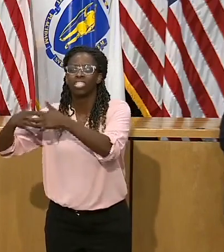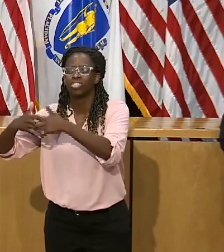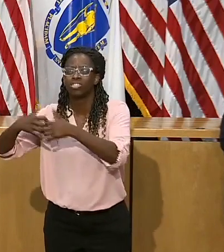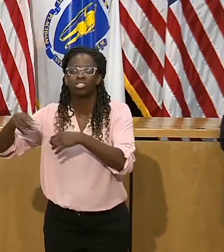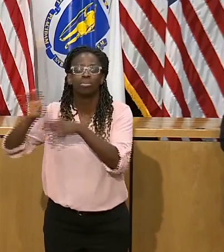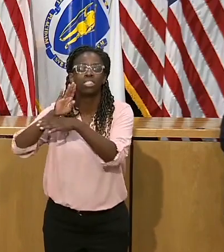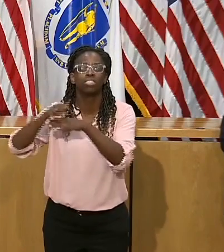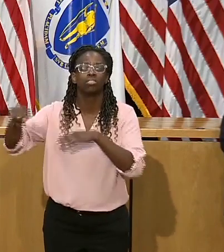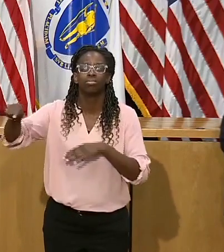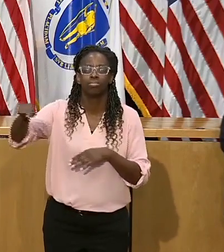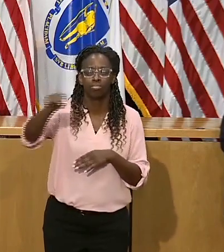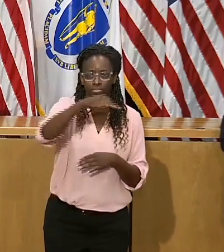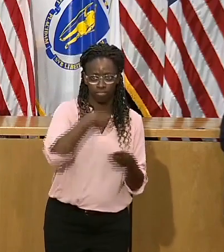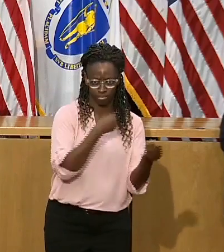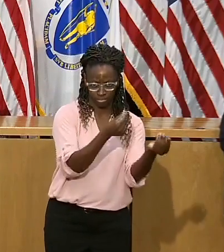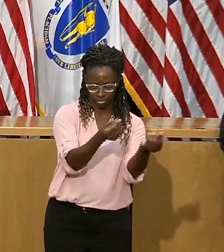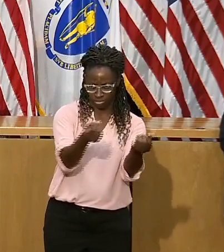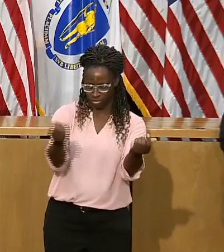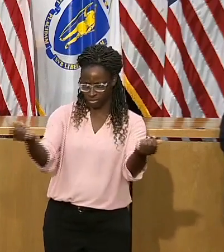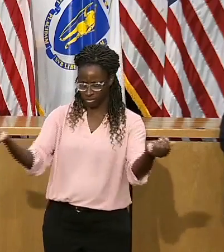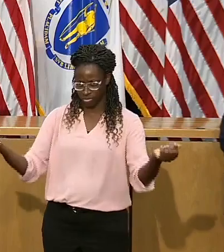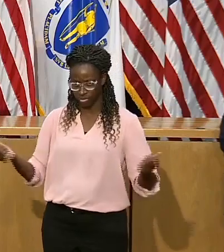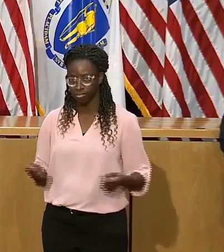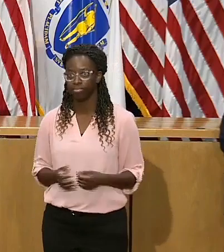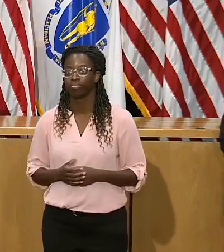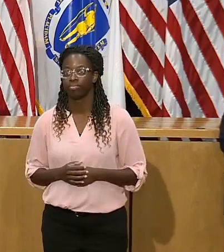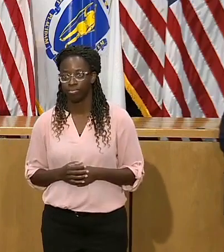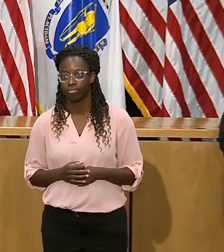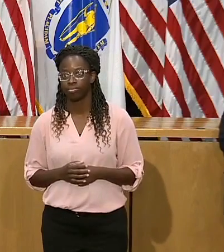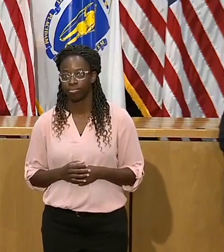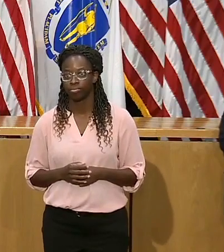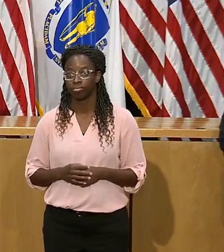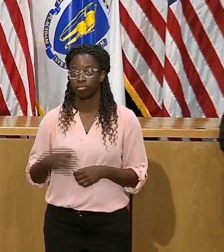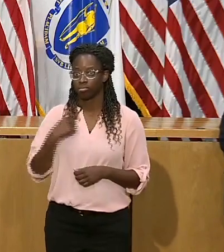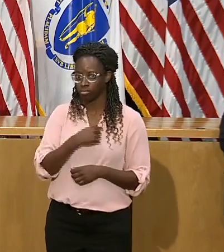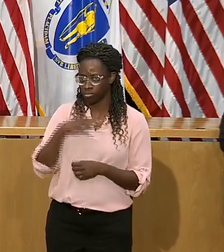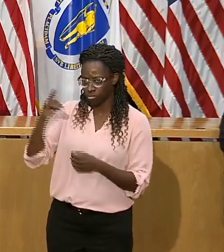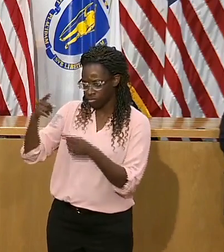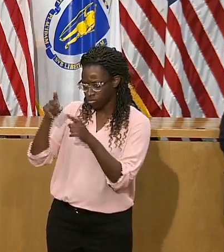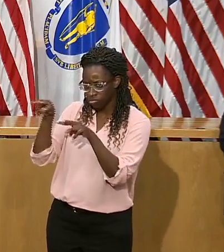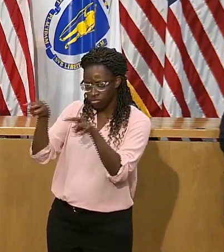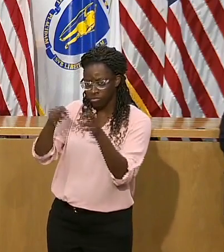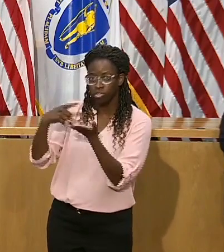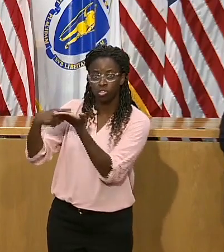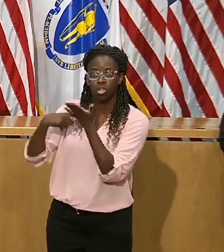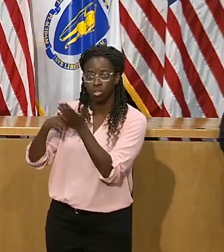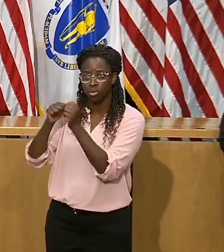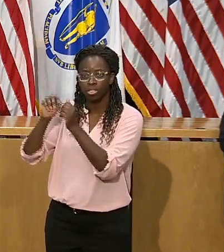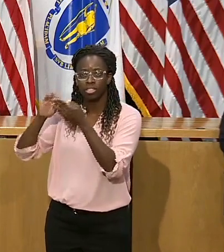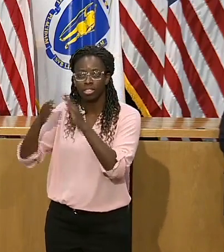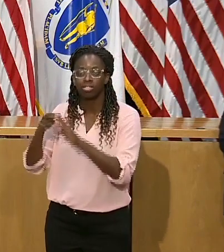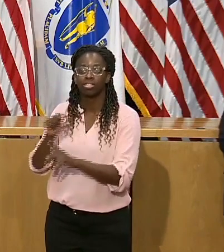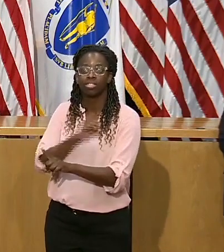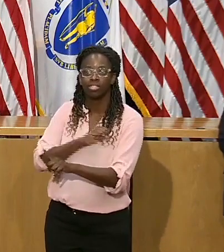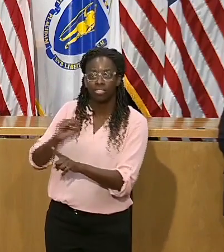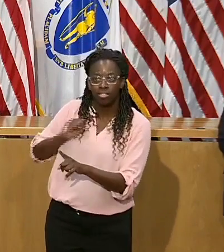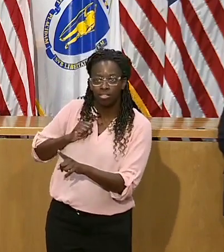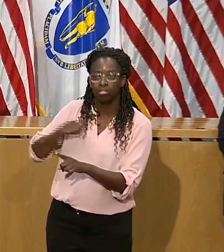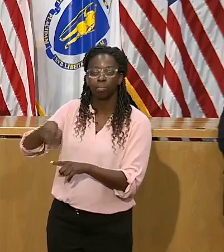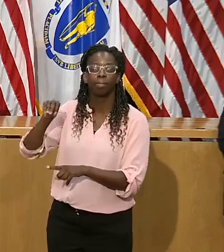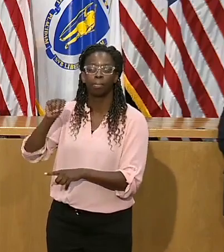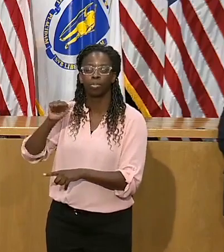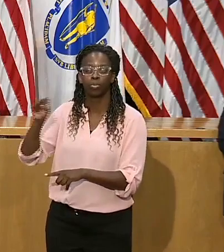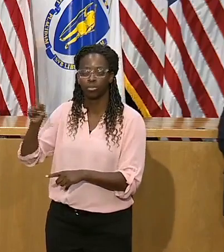with the House and the Senate on that bill, and we look forward to seeing that one get done so that we can add it to the tools in the toolbox